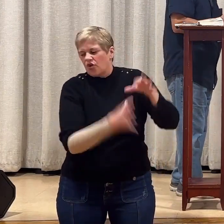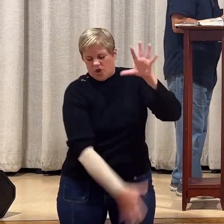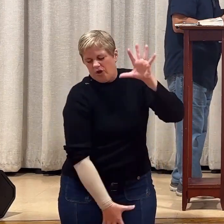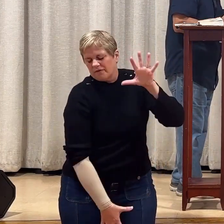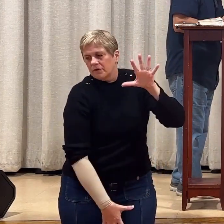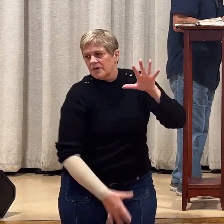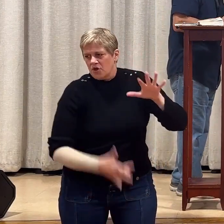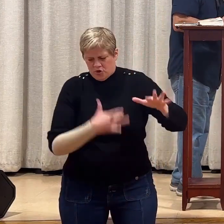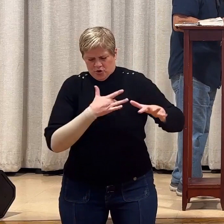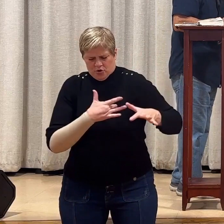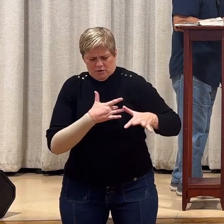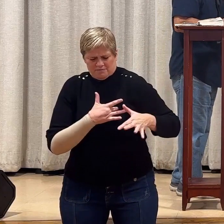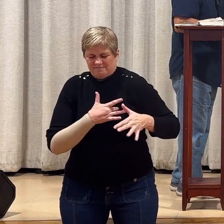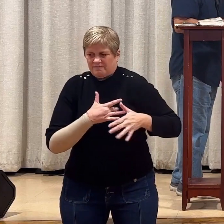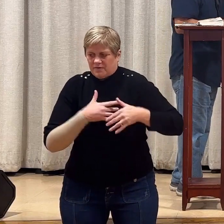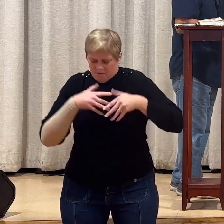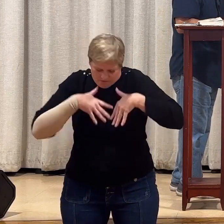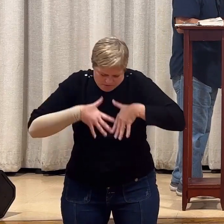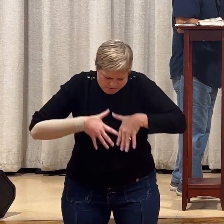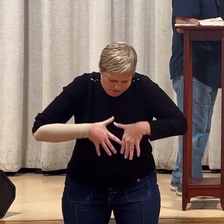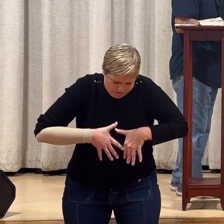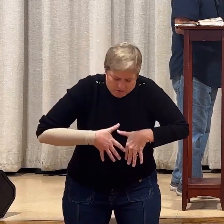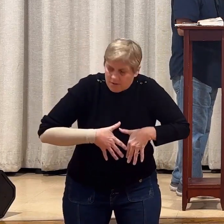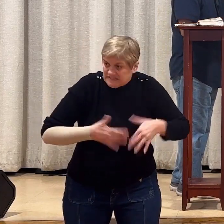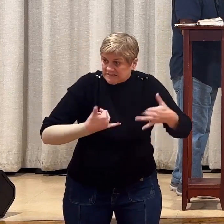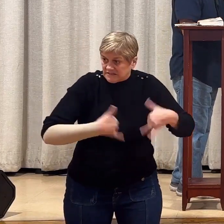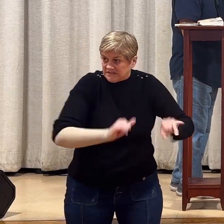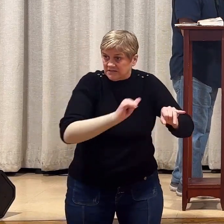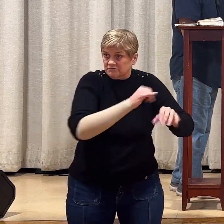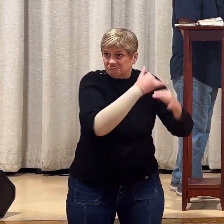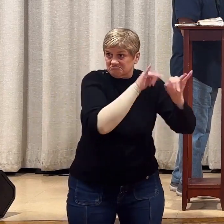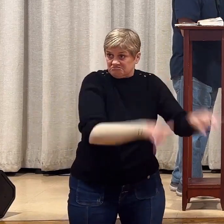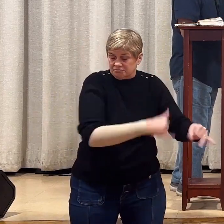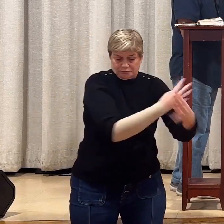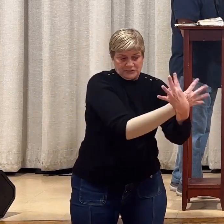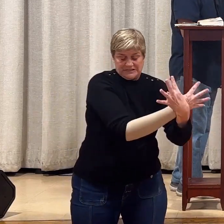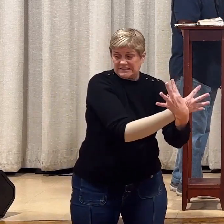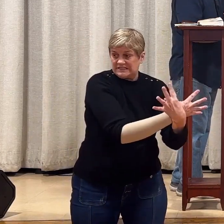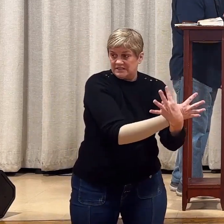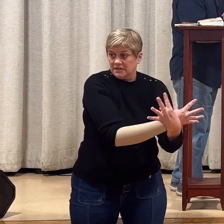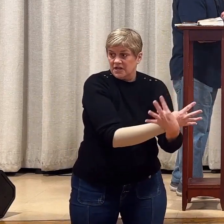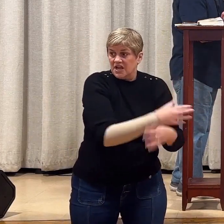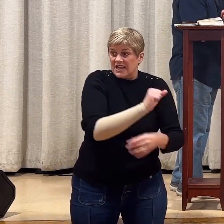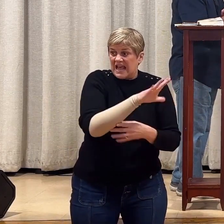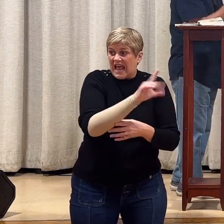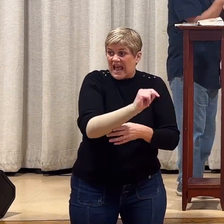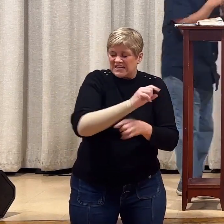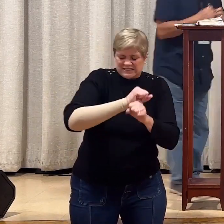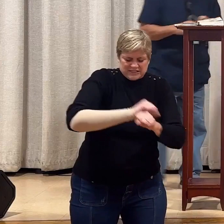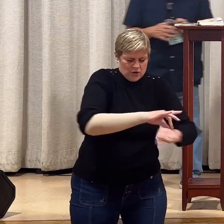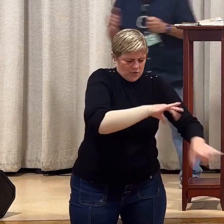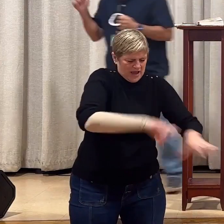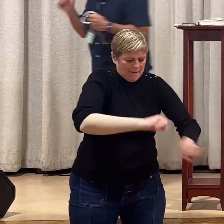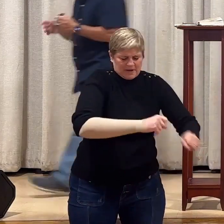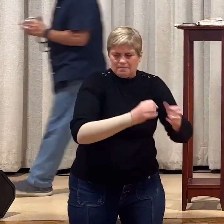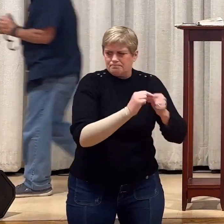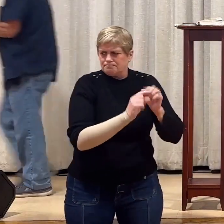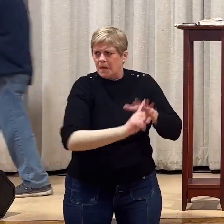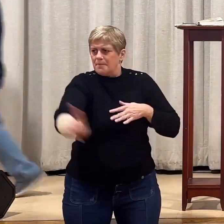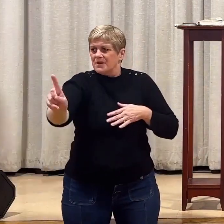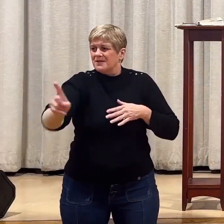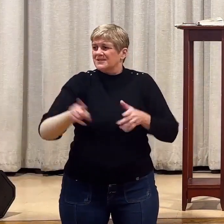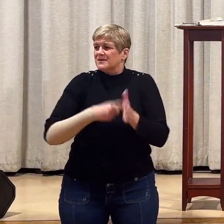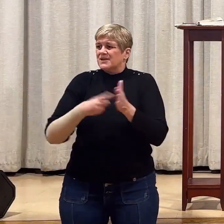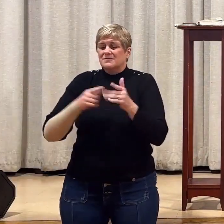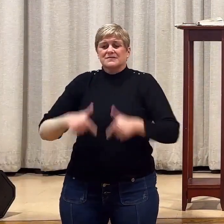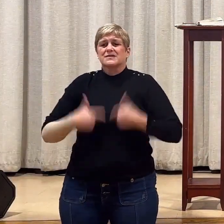chains, because when he praised God, even in Philippi, he stayed in prison. In Acts, he actually, the earthquake happened, he got released from prison. But sometimes in life,